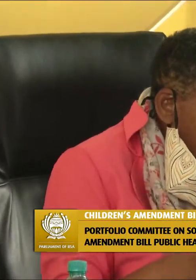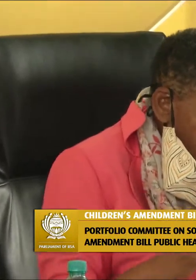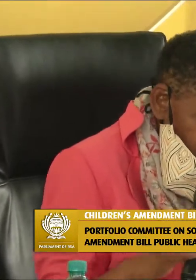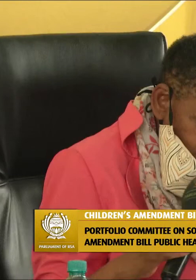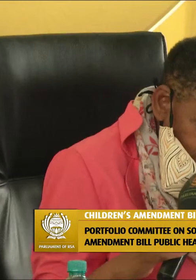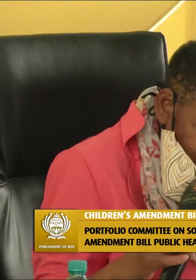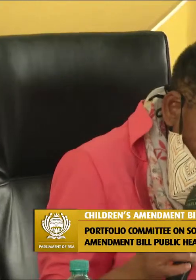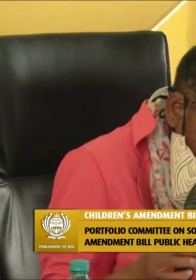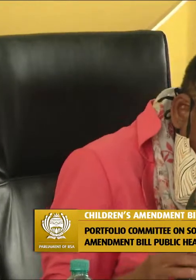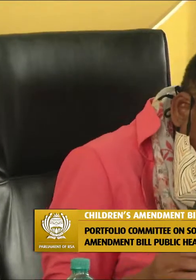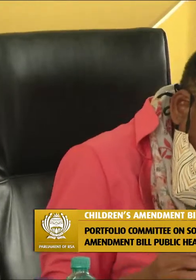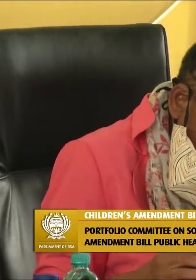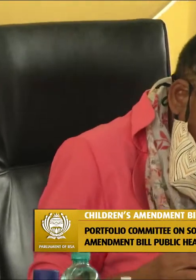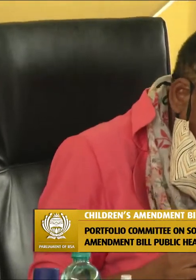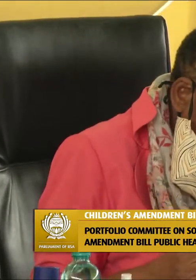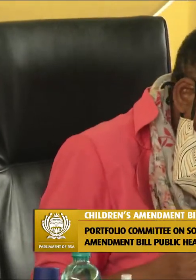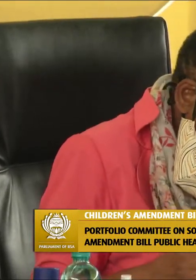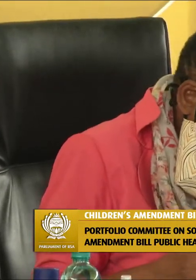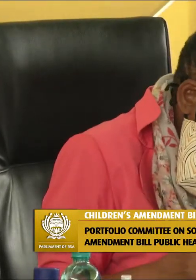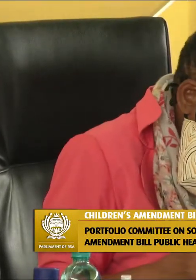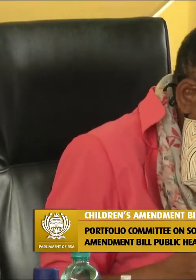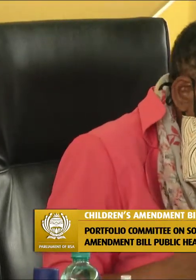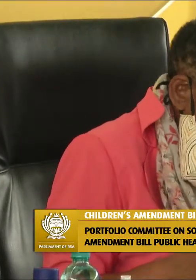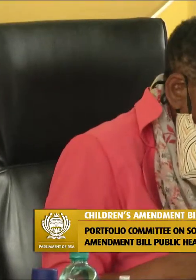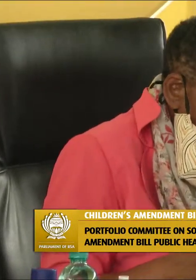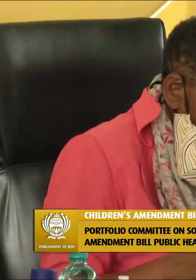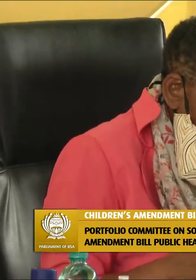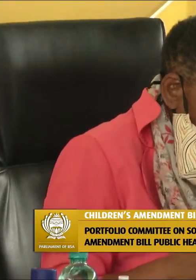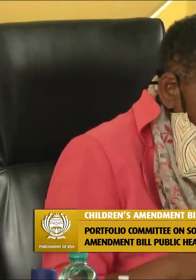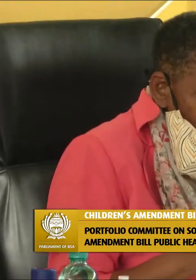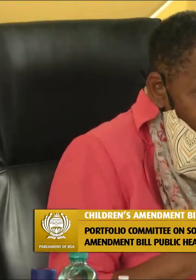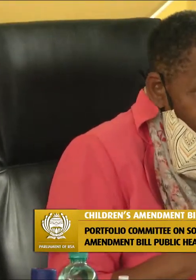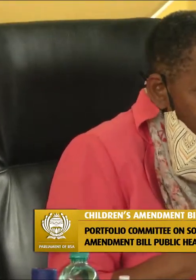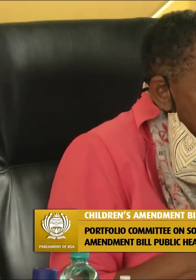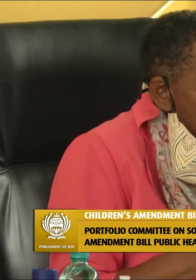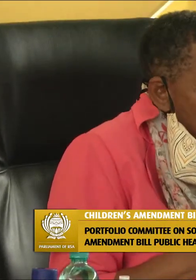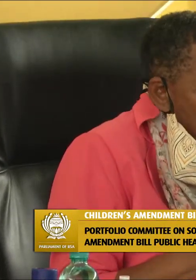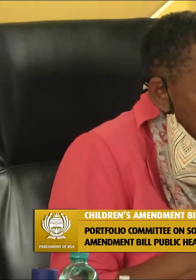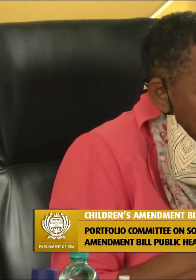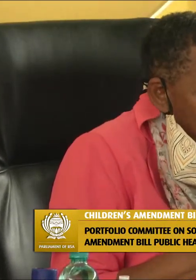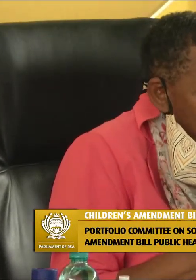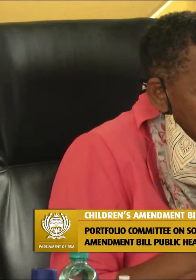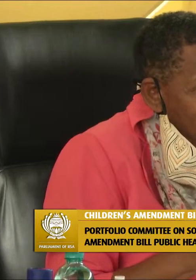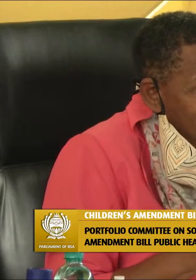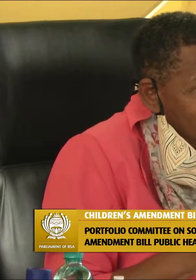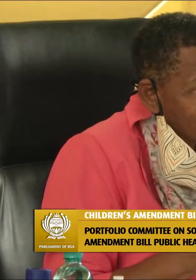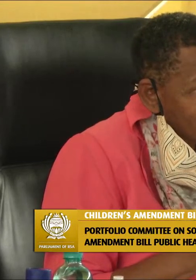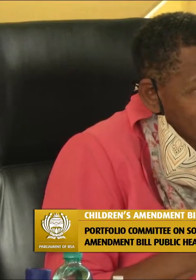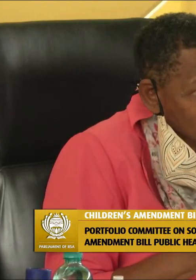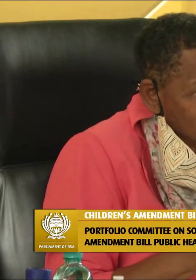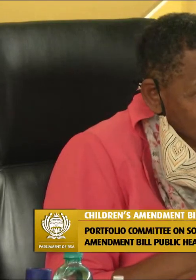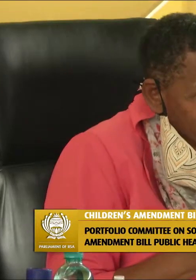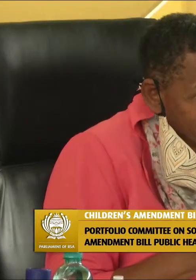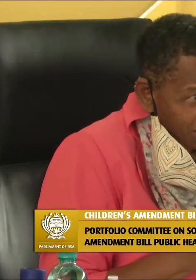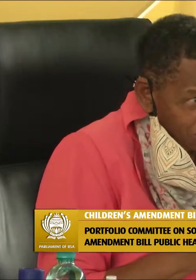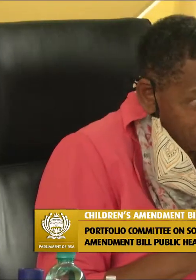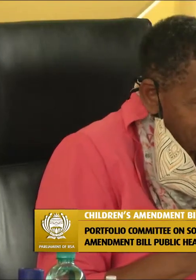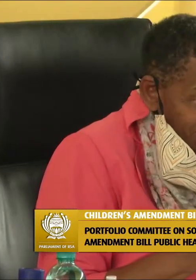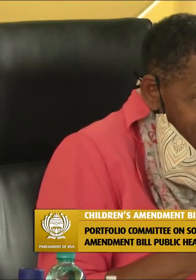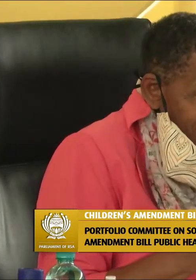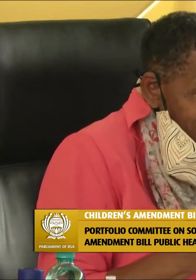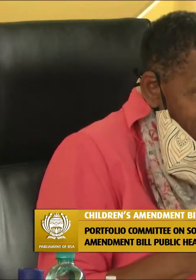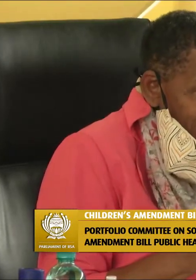Fathers for Justice. I also thank these gentlemen for Fathers for Justice. Ngibabonge na lentombi